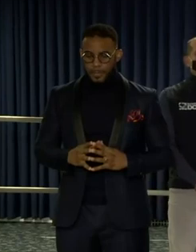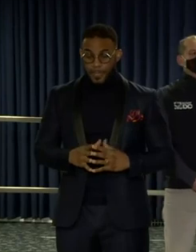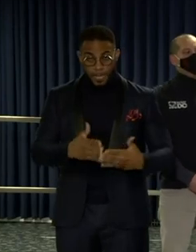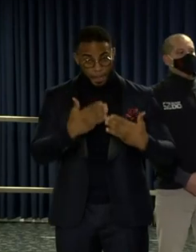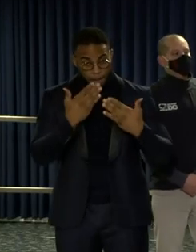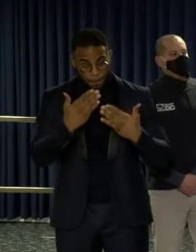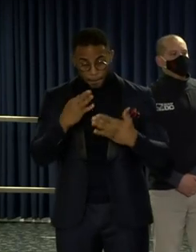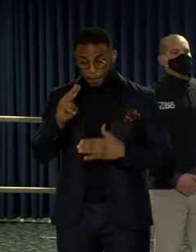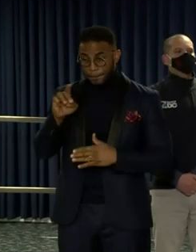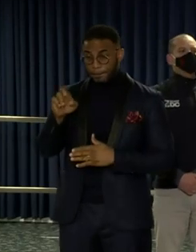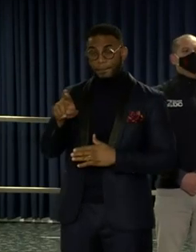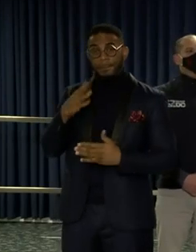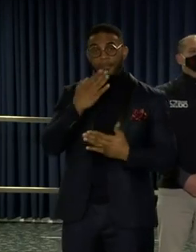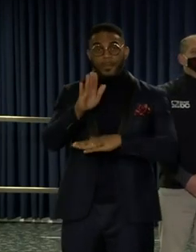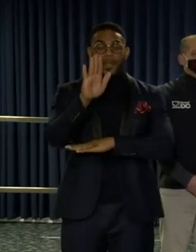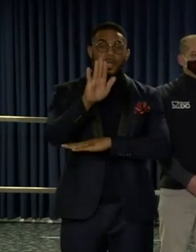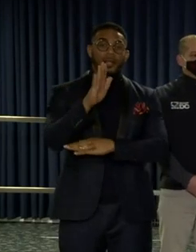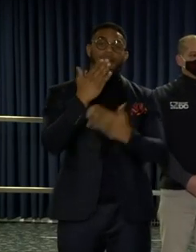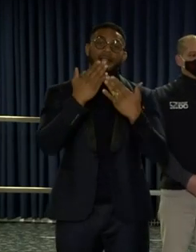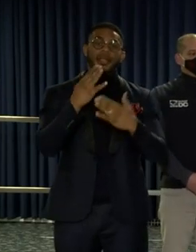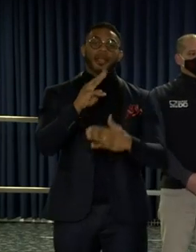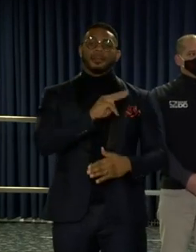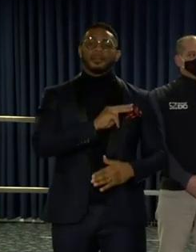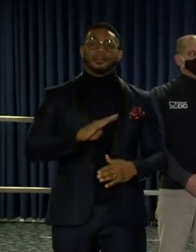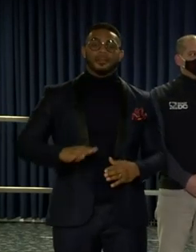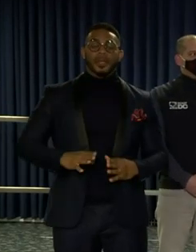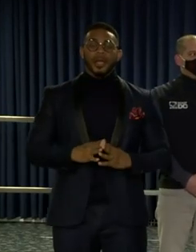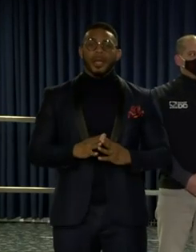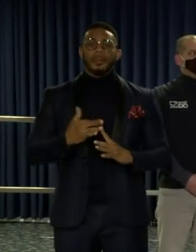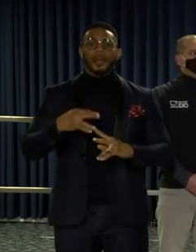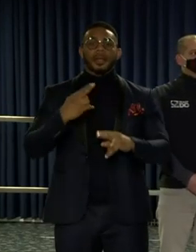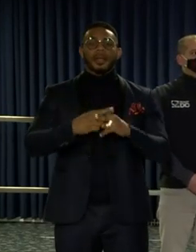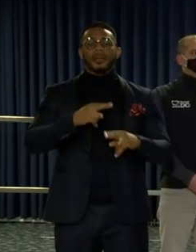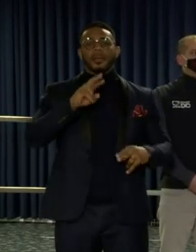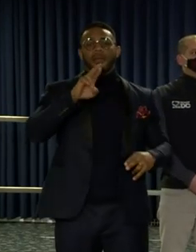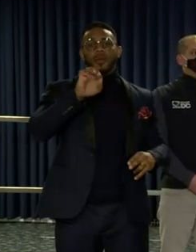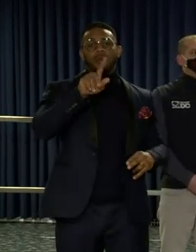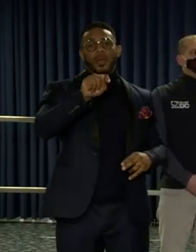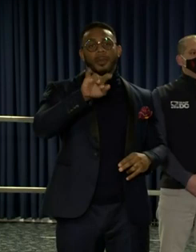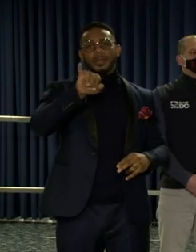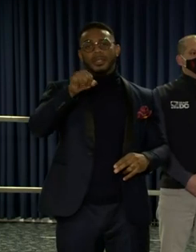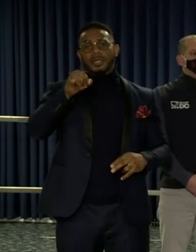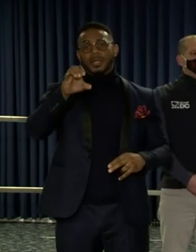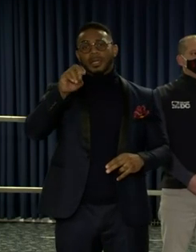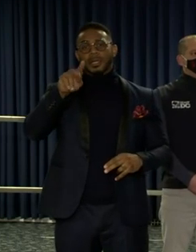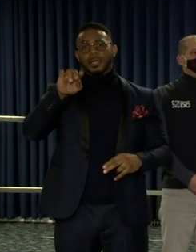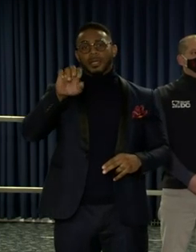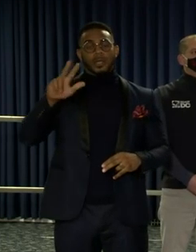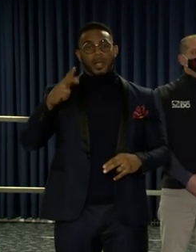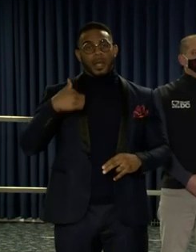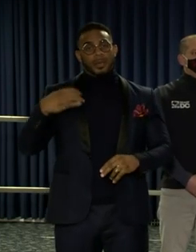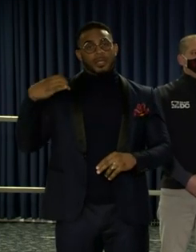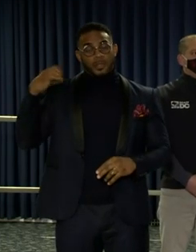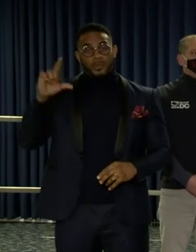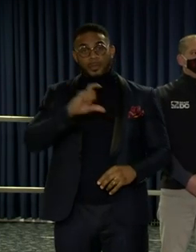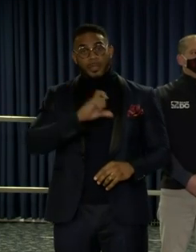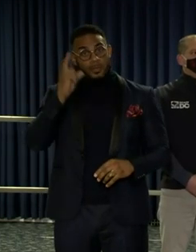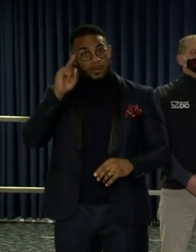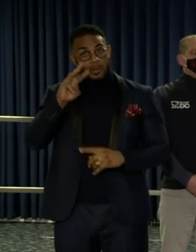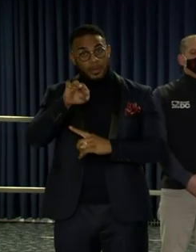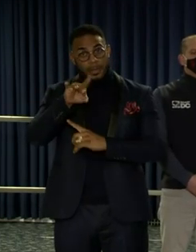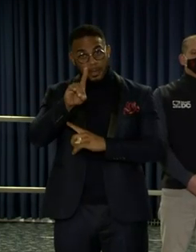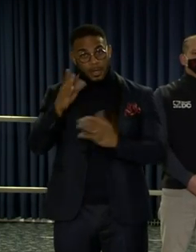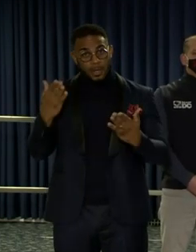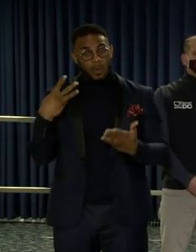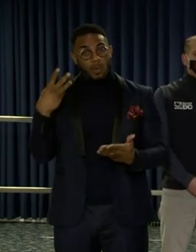Thank you, Mayor. Good afternoon, and thank you, Mayor Bowser. My name is Robert J. Conti III. I am the Chief of the Police of the Metropolitan Police